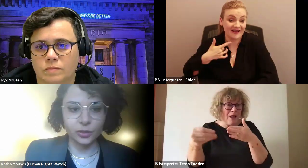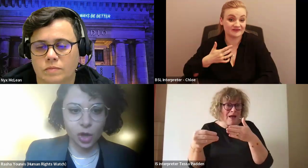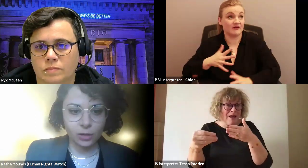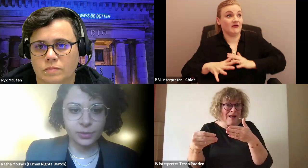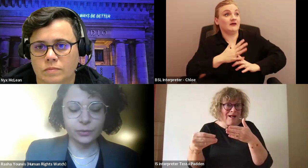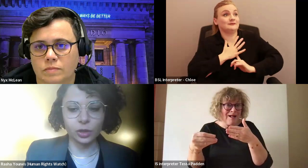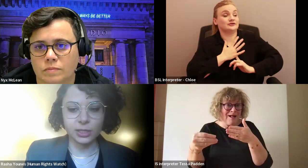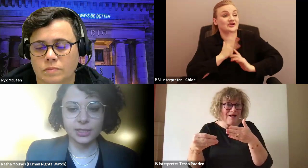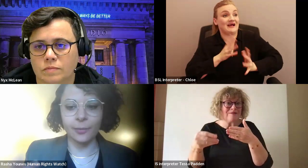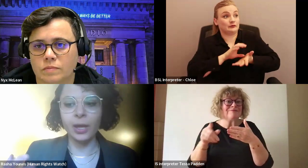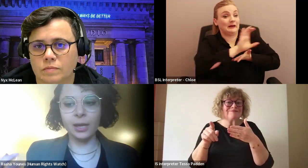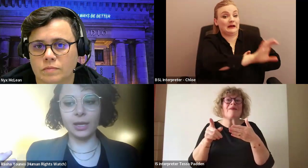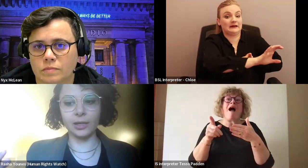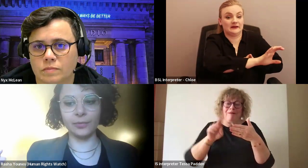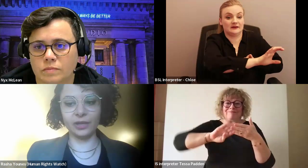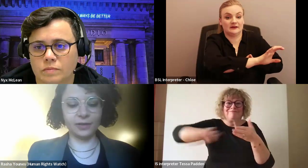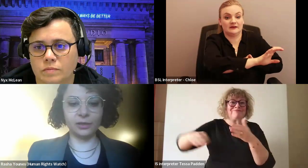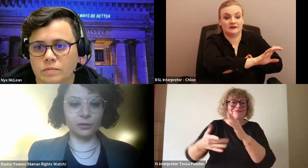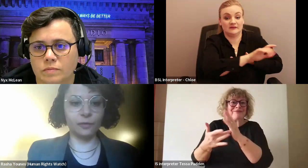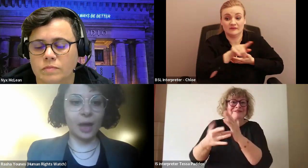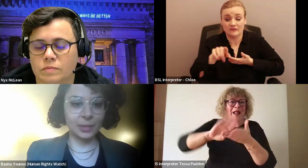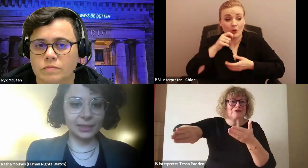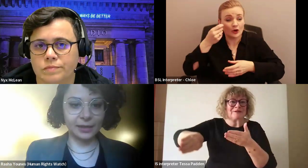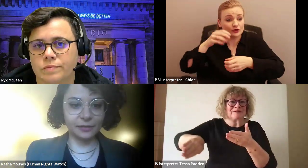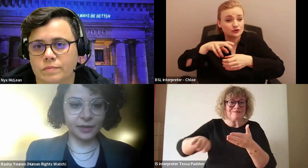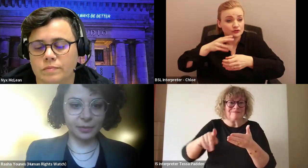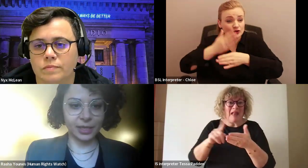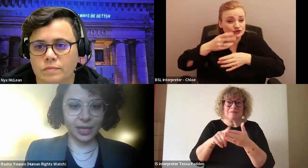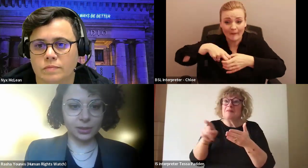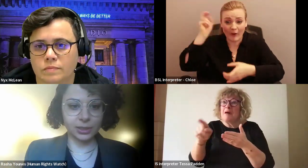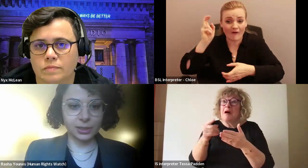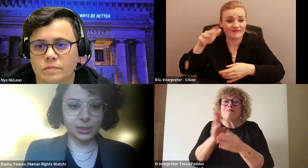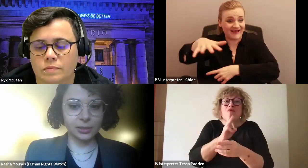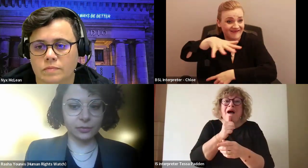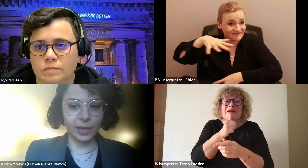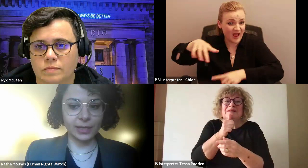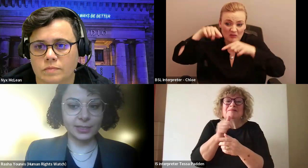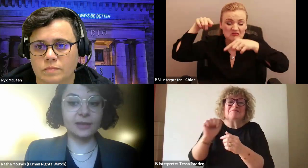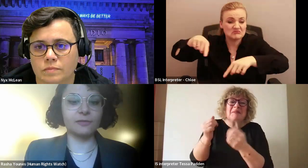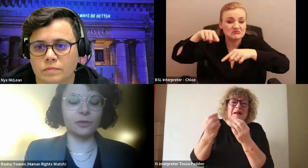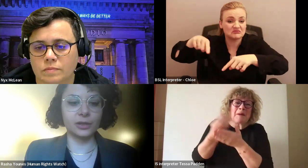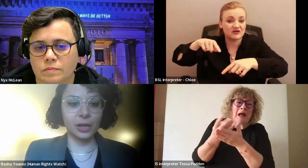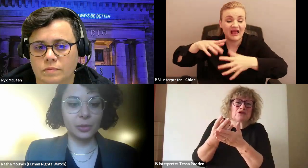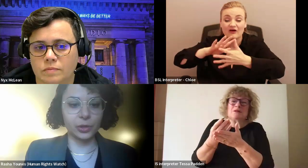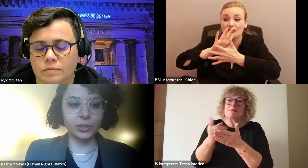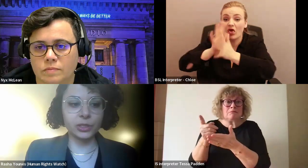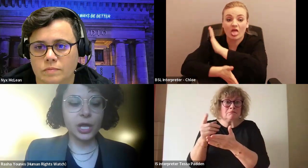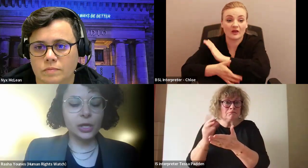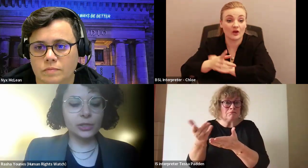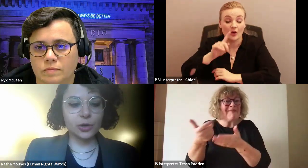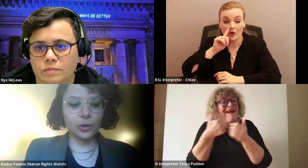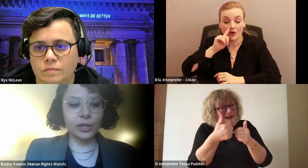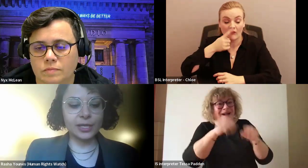cost them their jobs. It would cost them even, family life and being able to remain safe within their